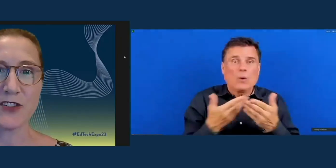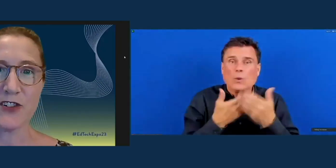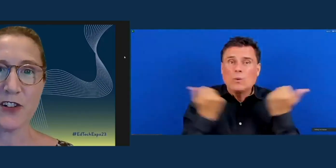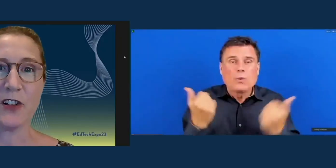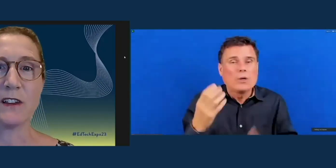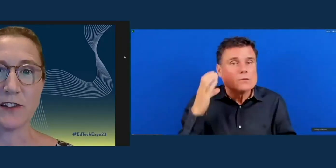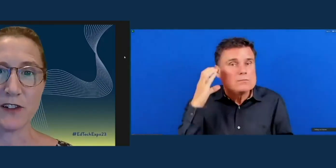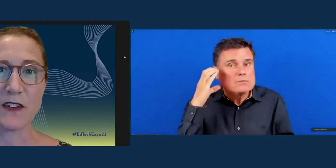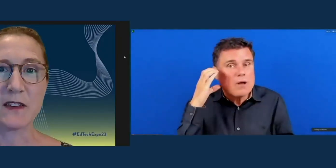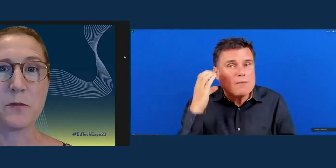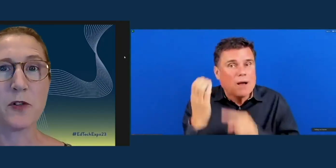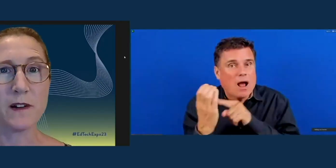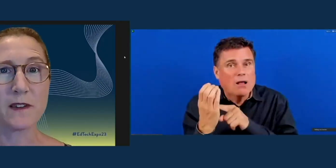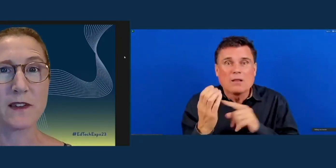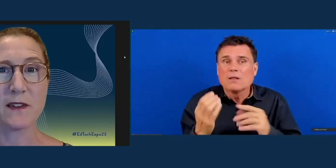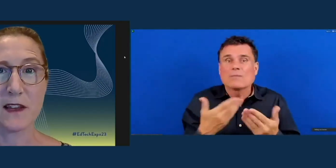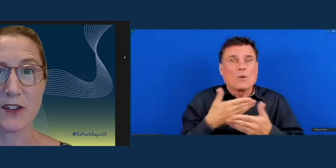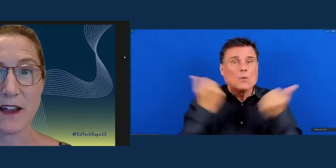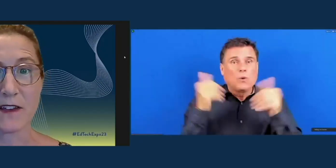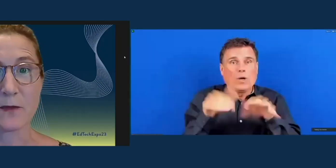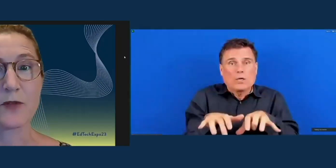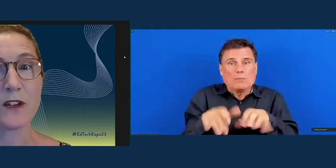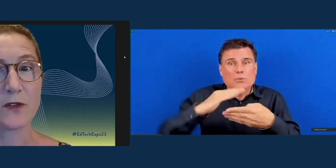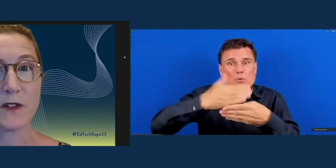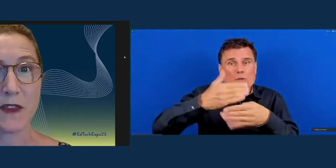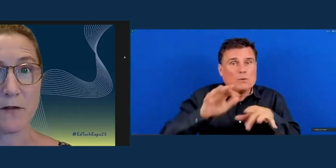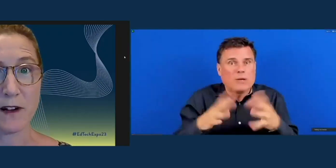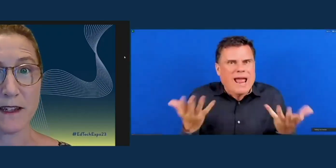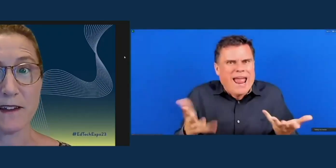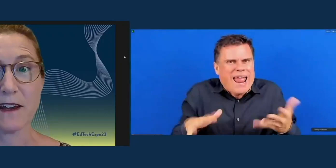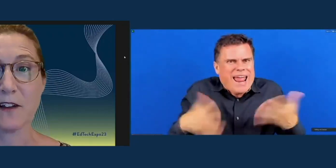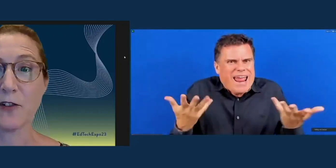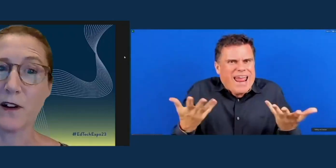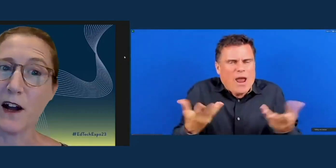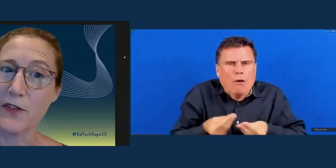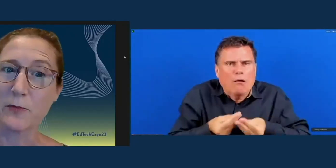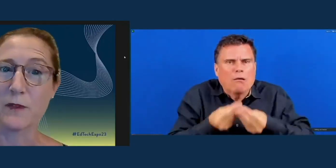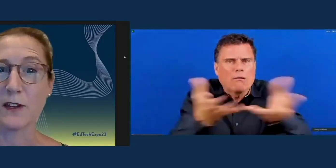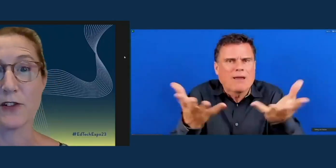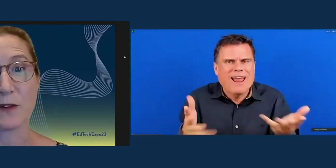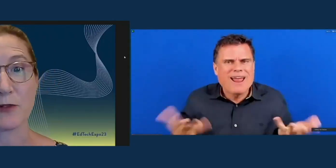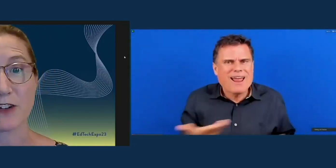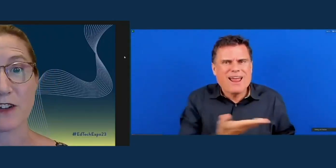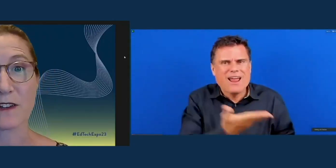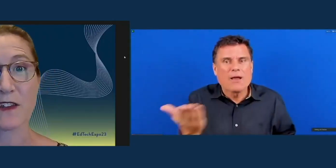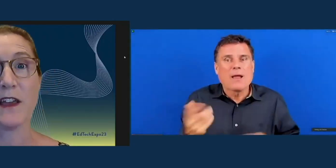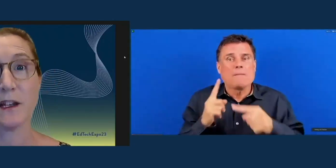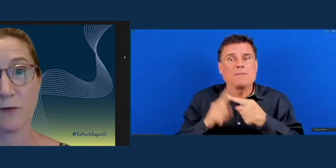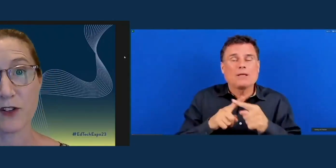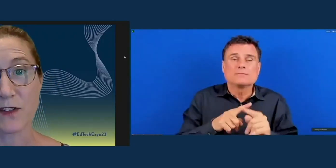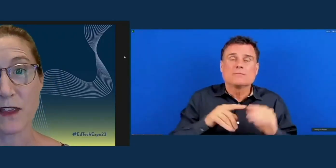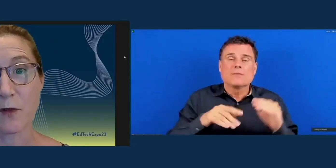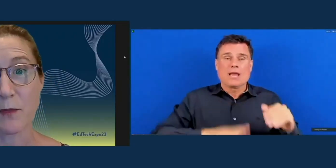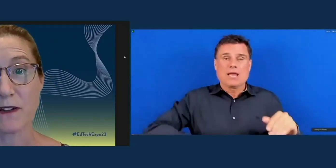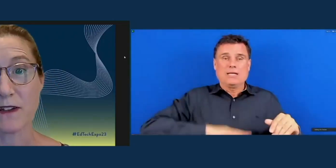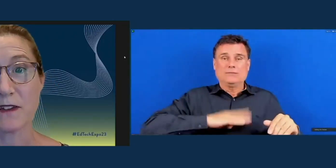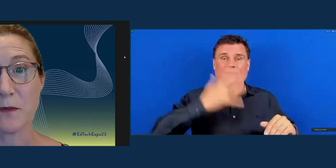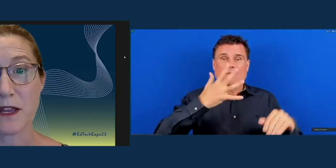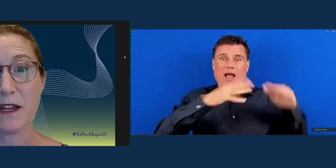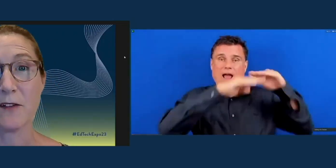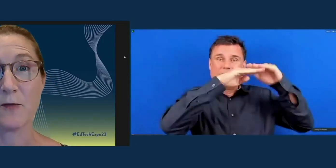Also, additional literacy supports, such as preschools they were attending or other literacy projects in which they